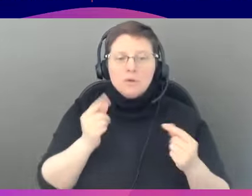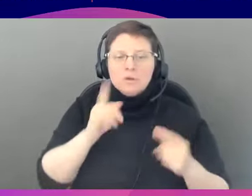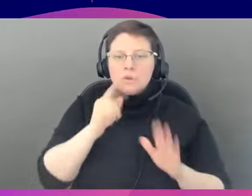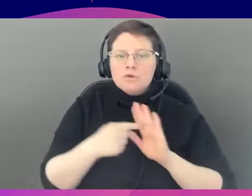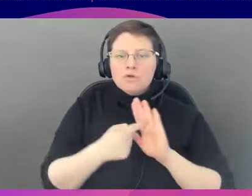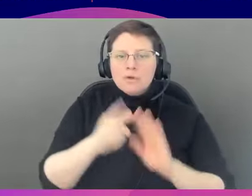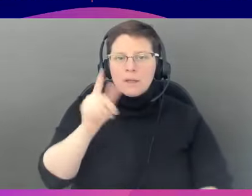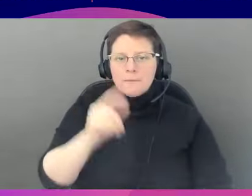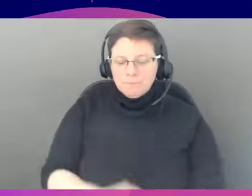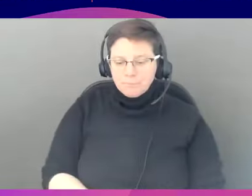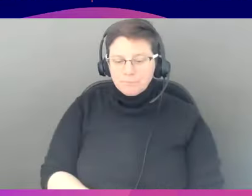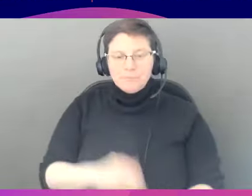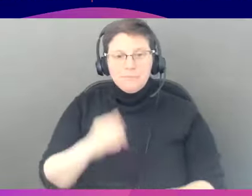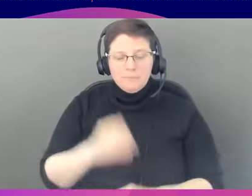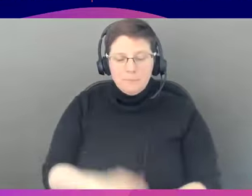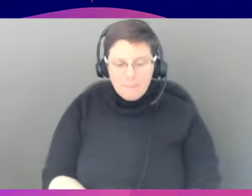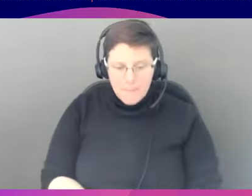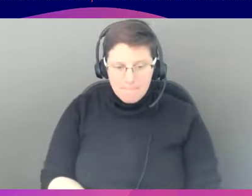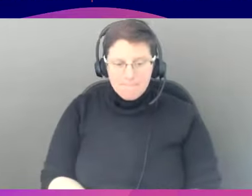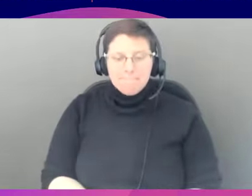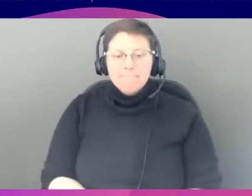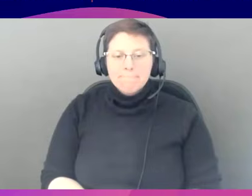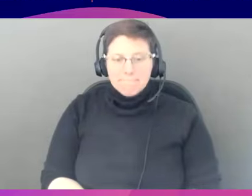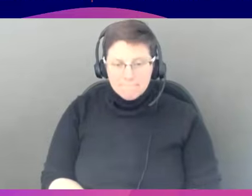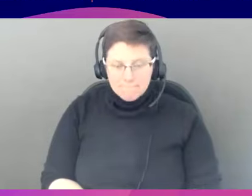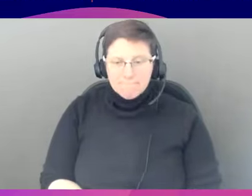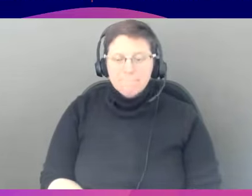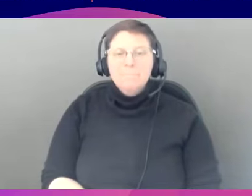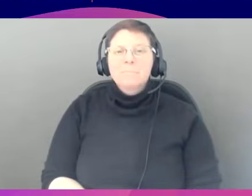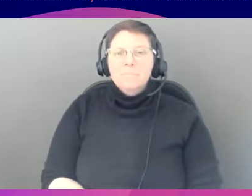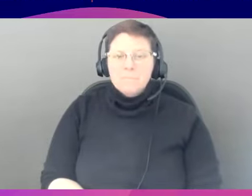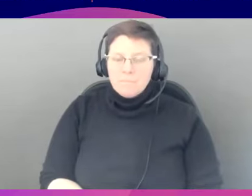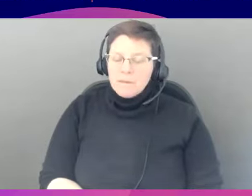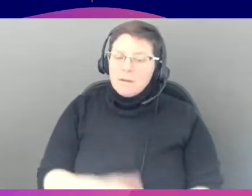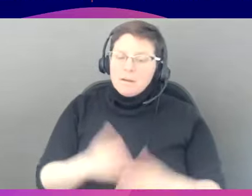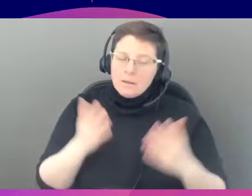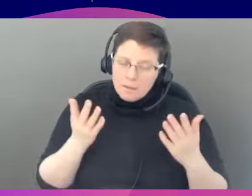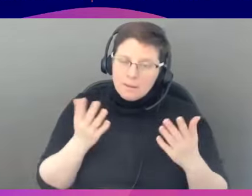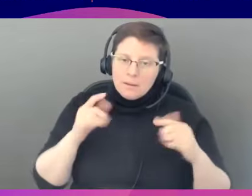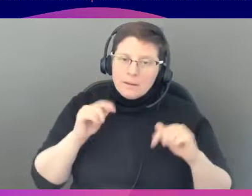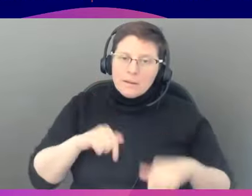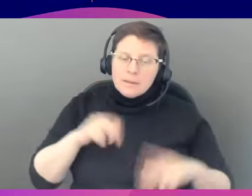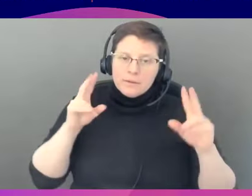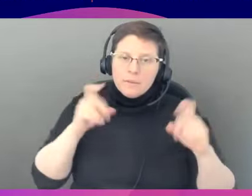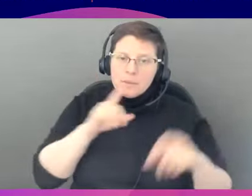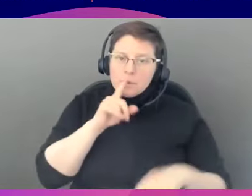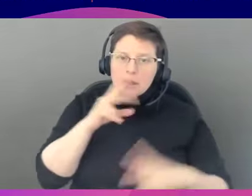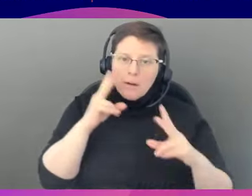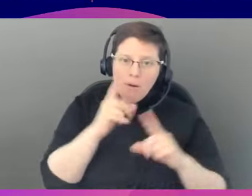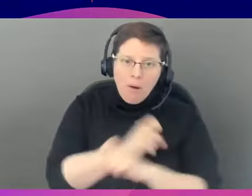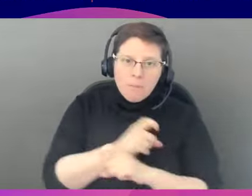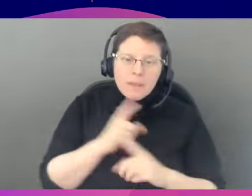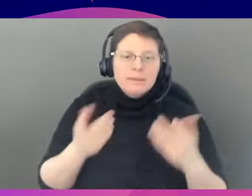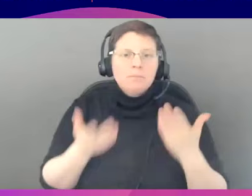Lastly, we want to encourage you to self-monitor. We're talking about a complex and potentially triggering topic today.